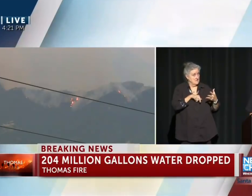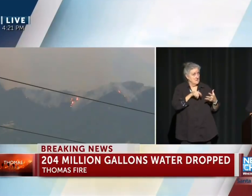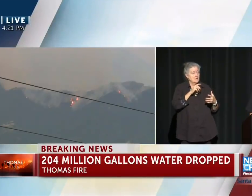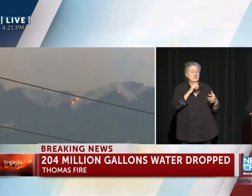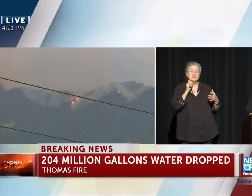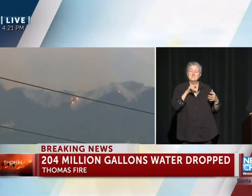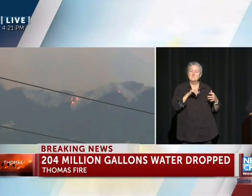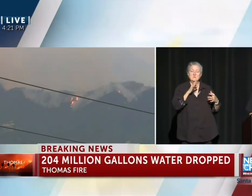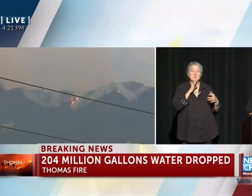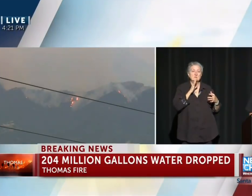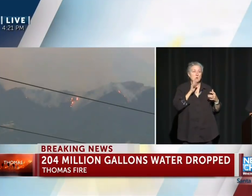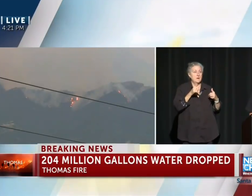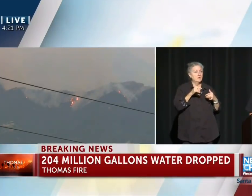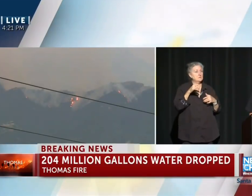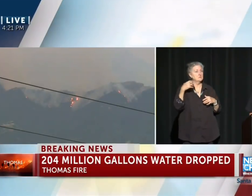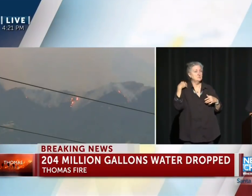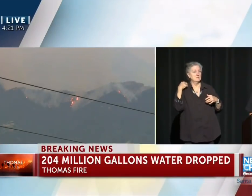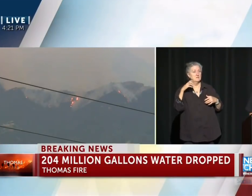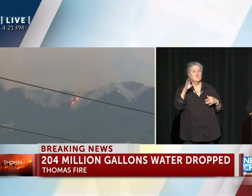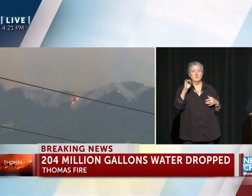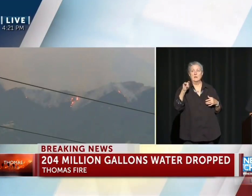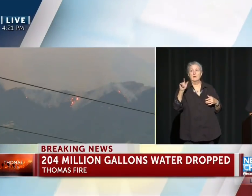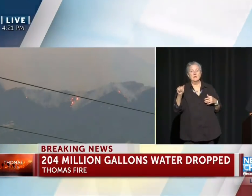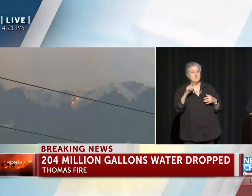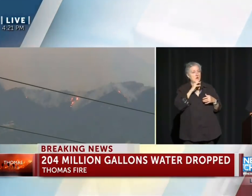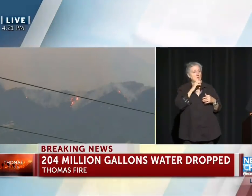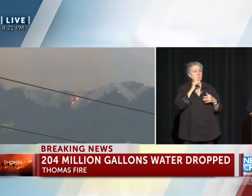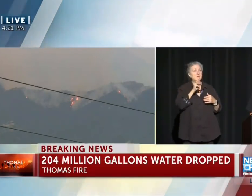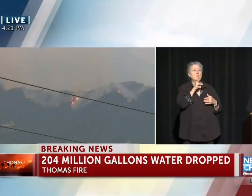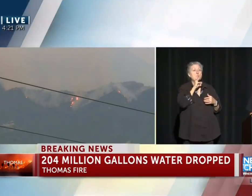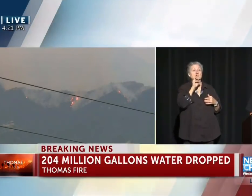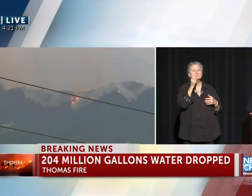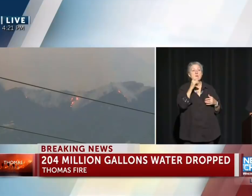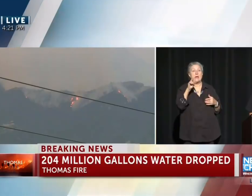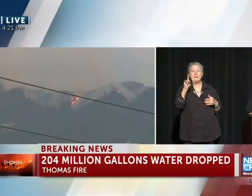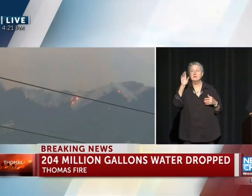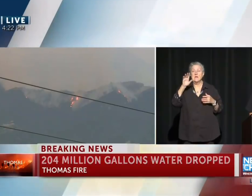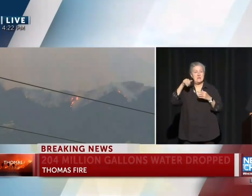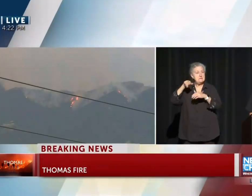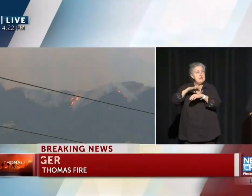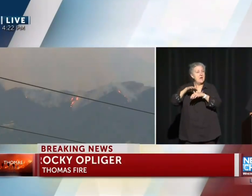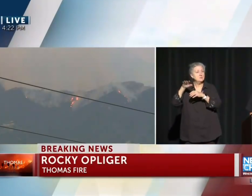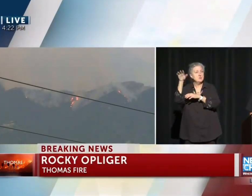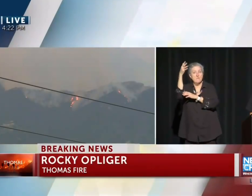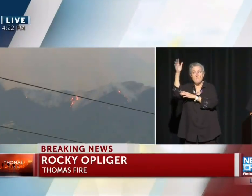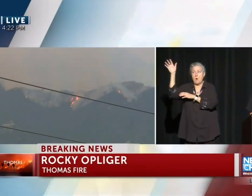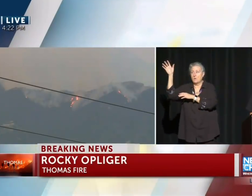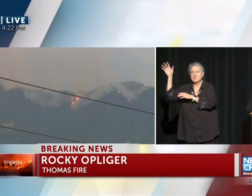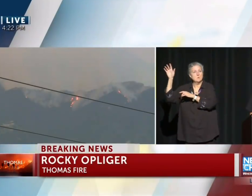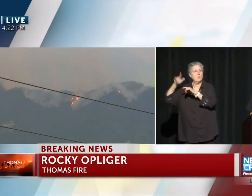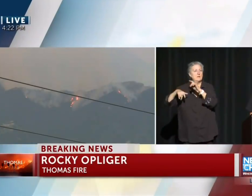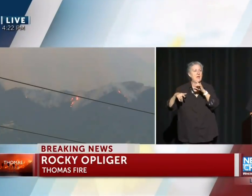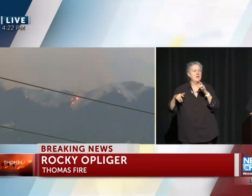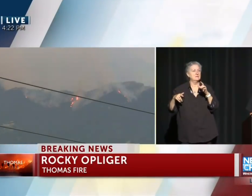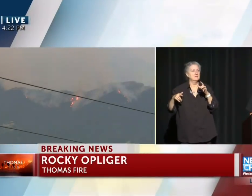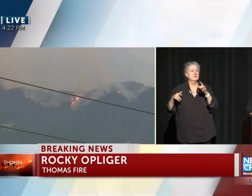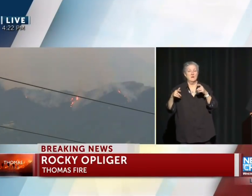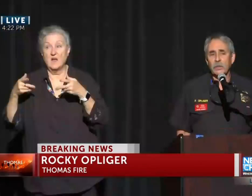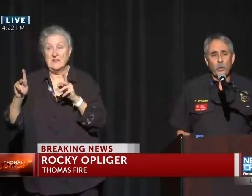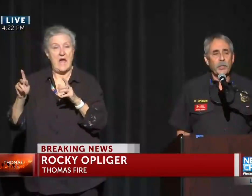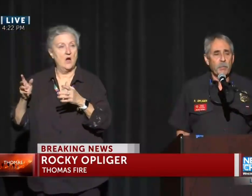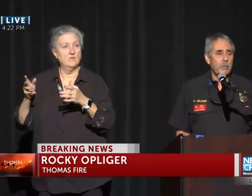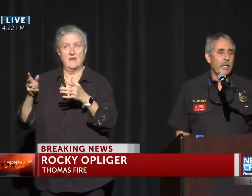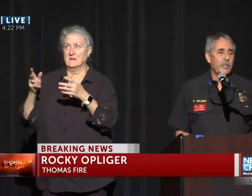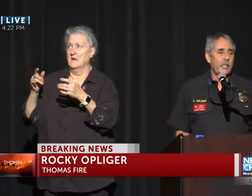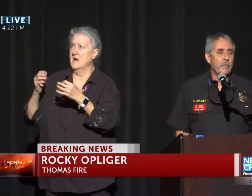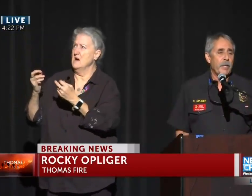I think Chief Fontillo talked about the watershed, when we get into the national forest, we just can't allow that to burn.